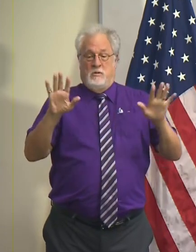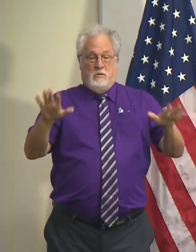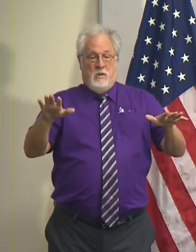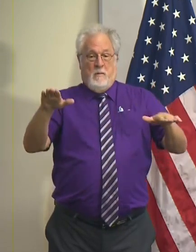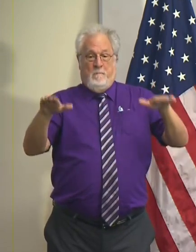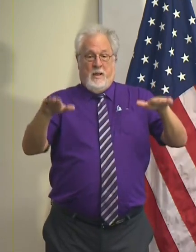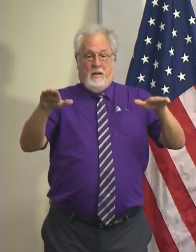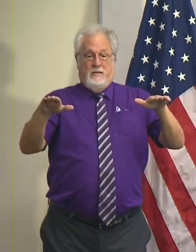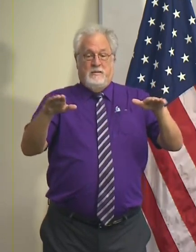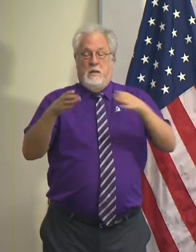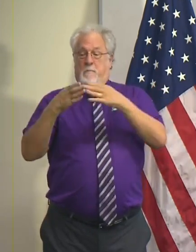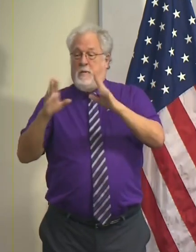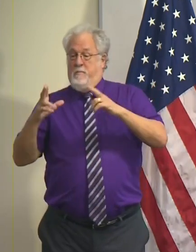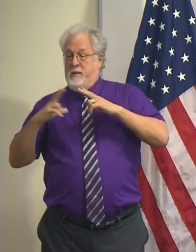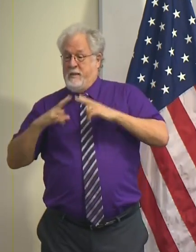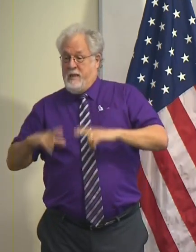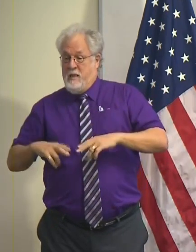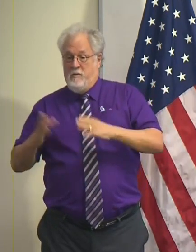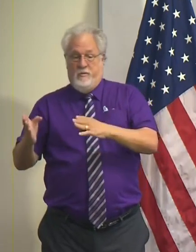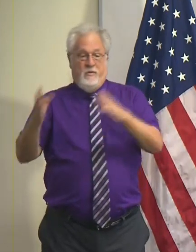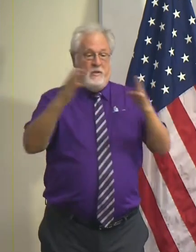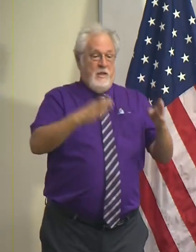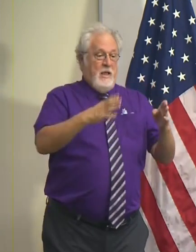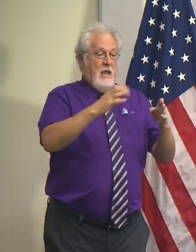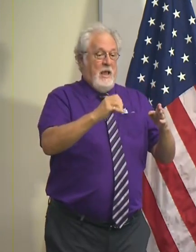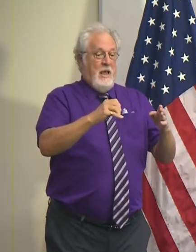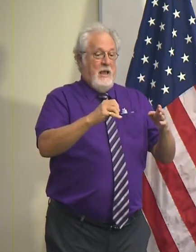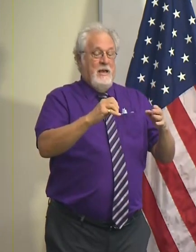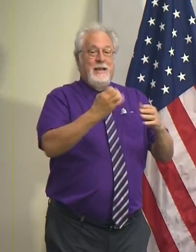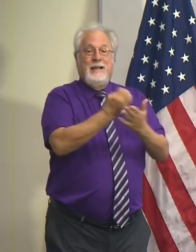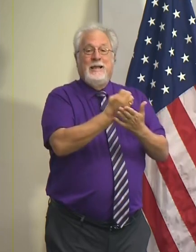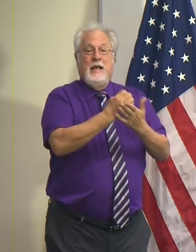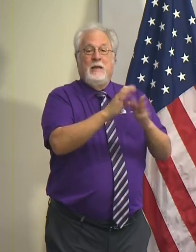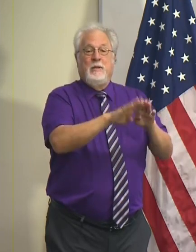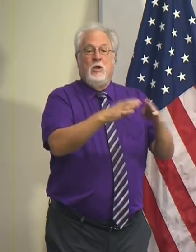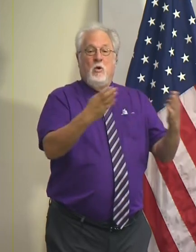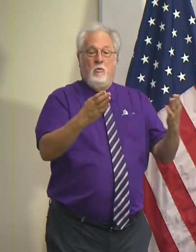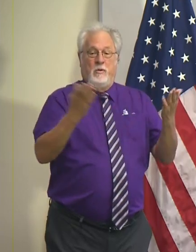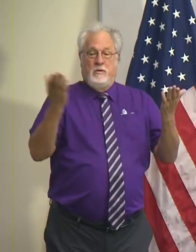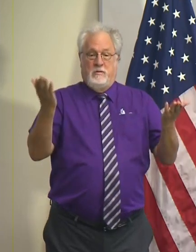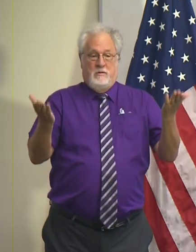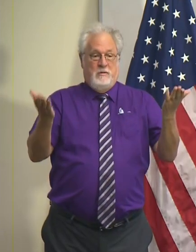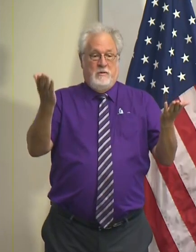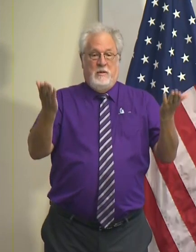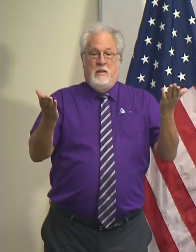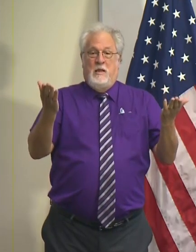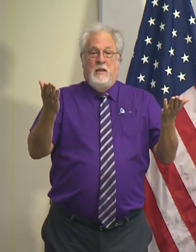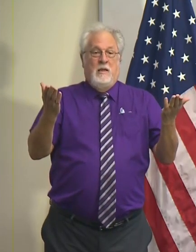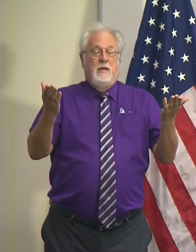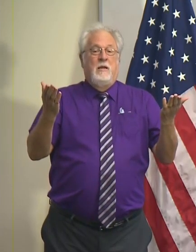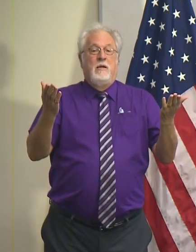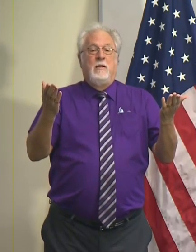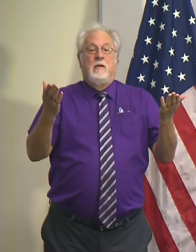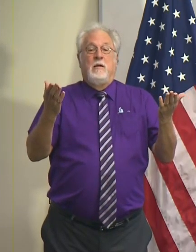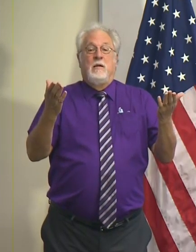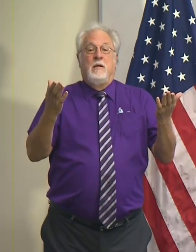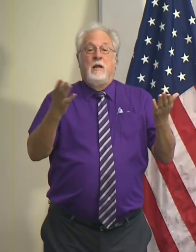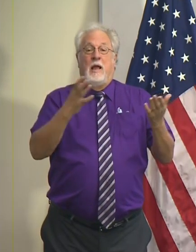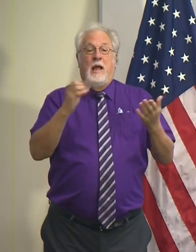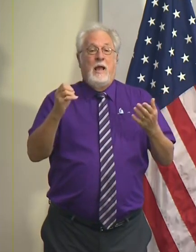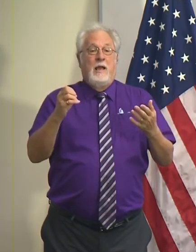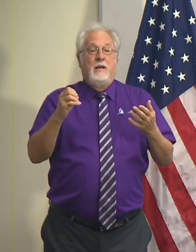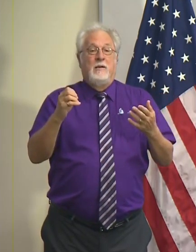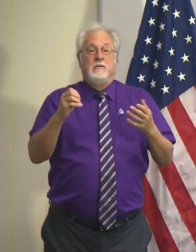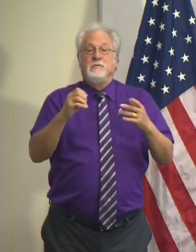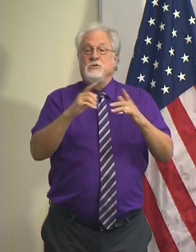between public health on the one hand and having our economy open on the other and more normalcy and